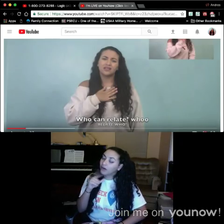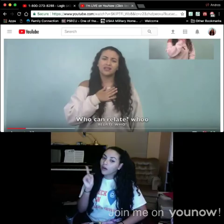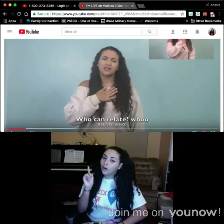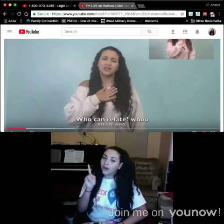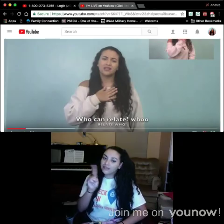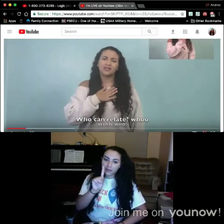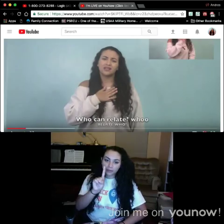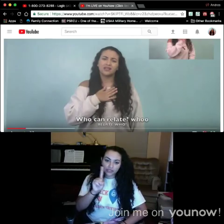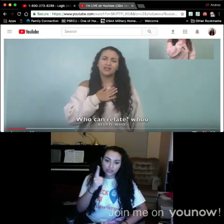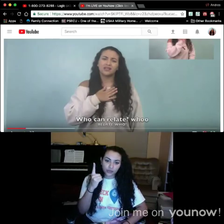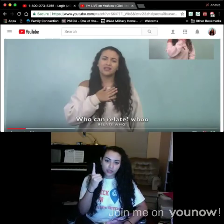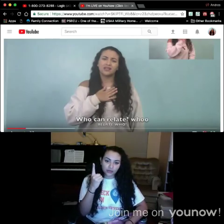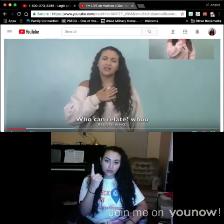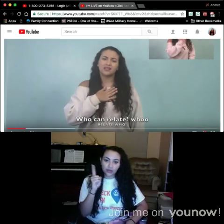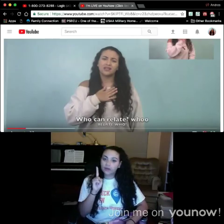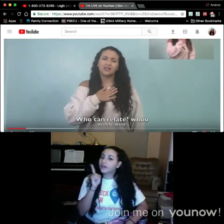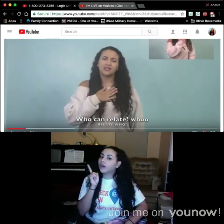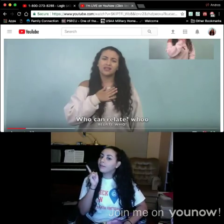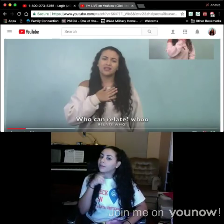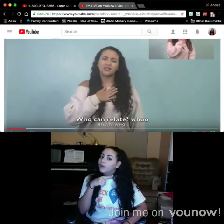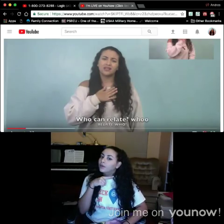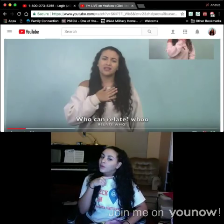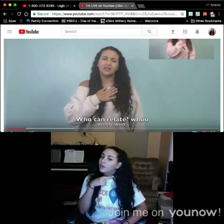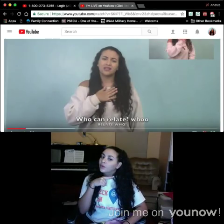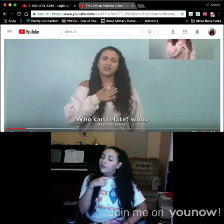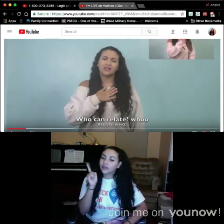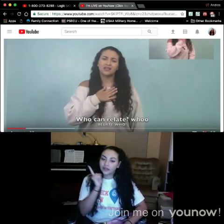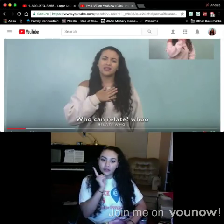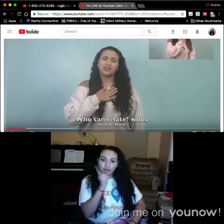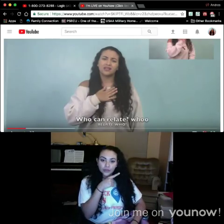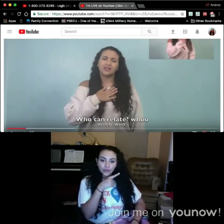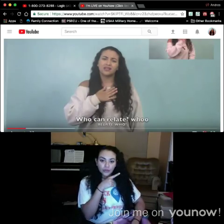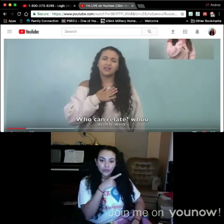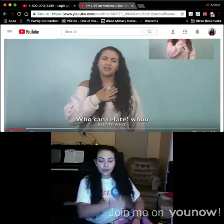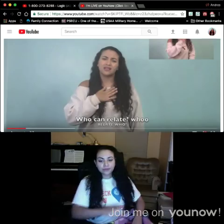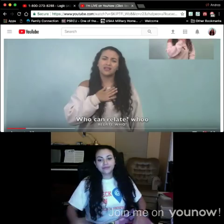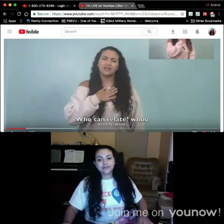finger. Or I've seen people just do it with a finger up, going who. Who.